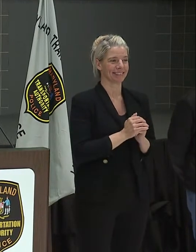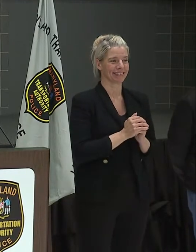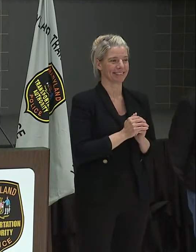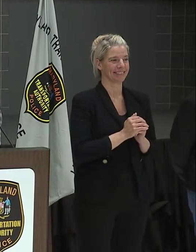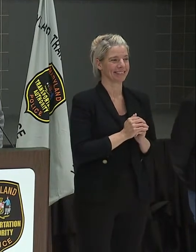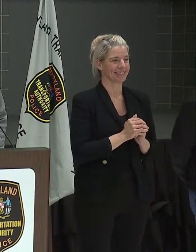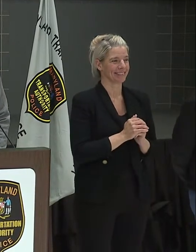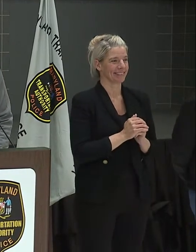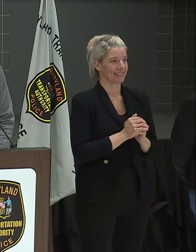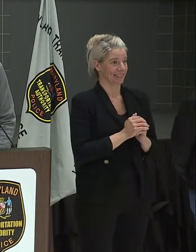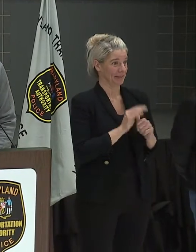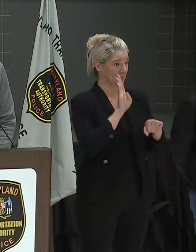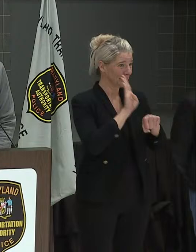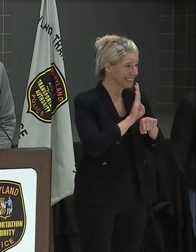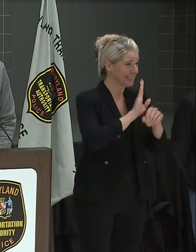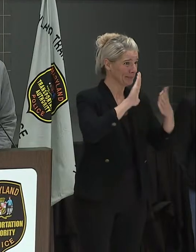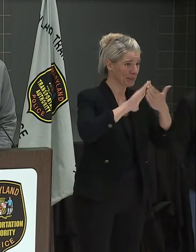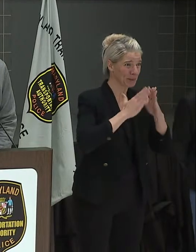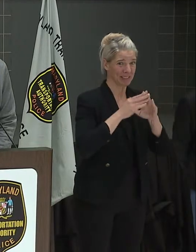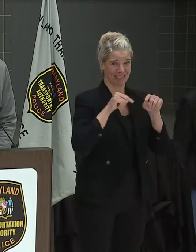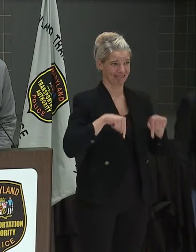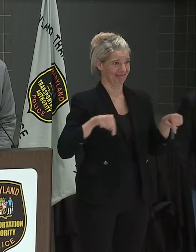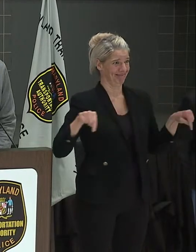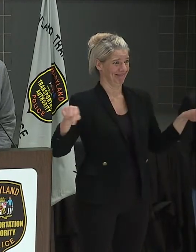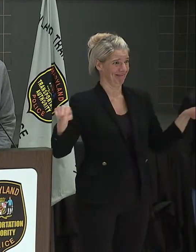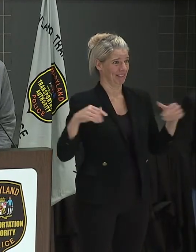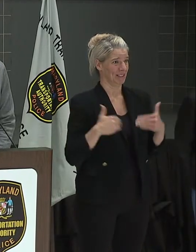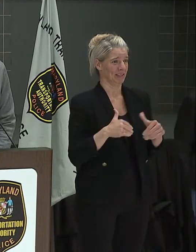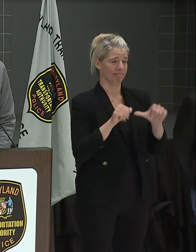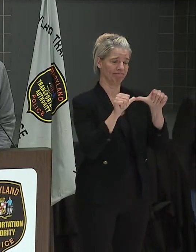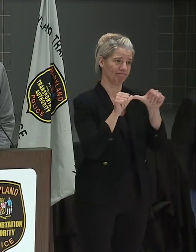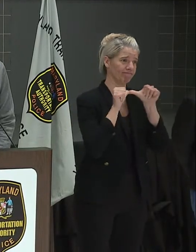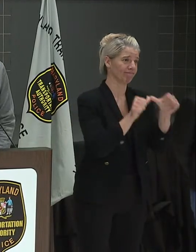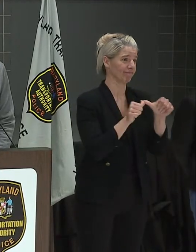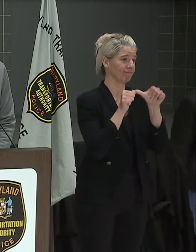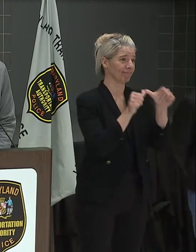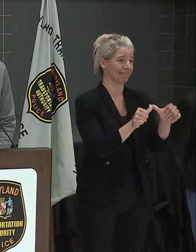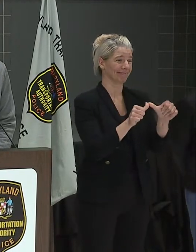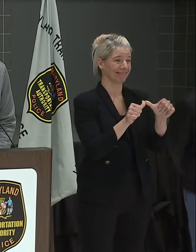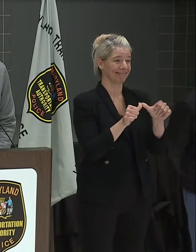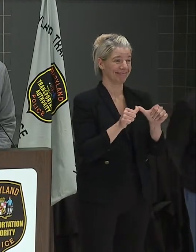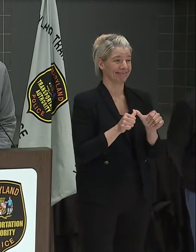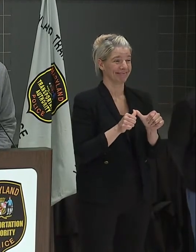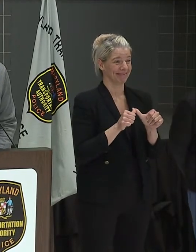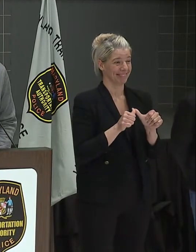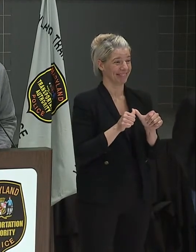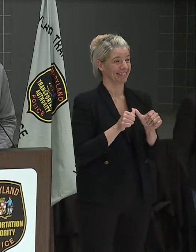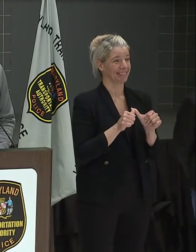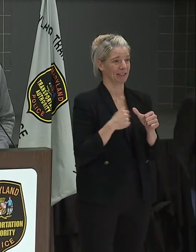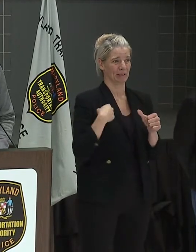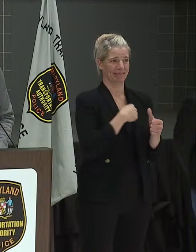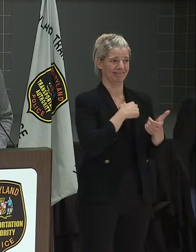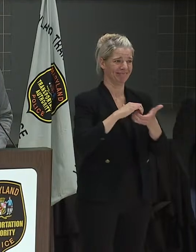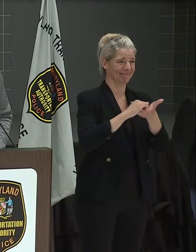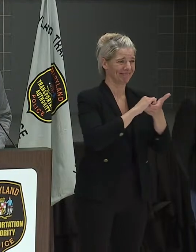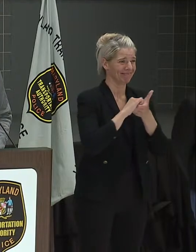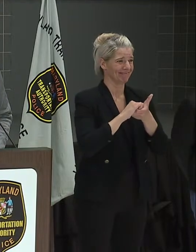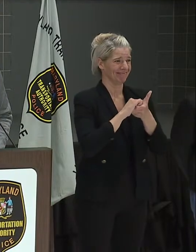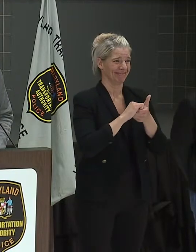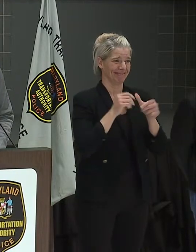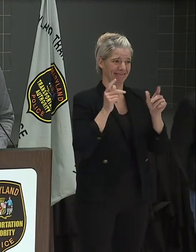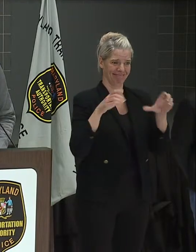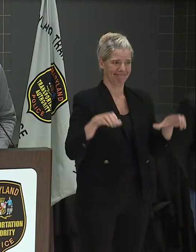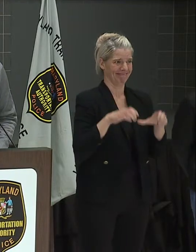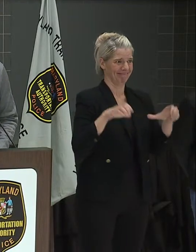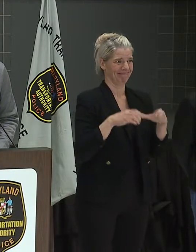business community today. This is what sustained partnership looks like. It's what we're going to have to keep doing in the days, weeks, and